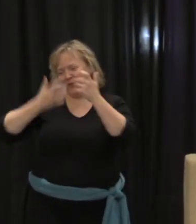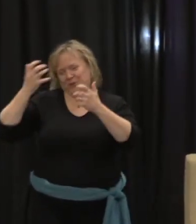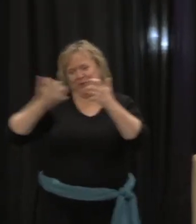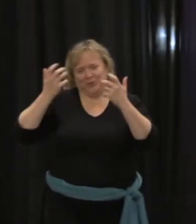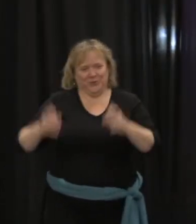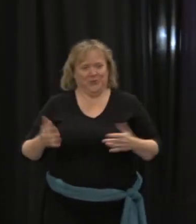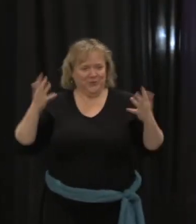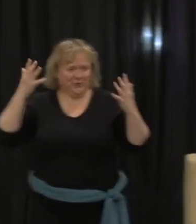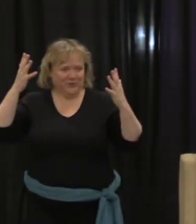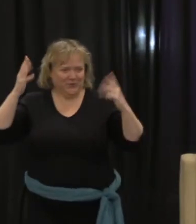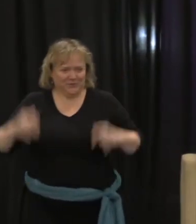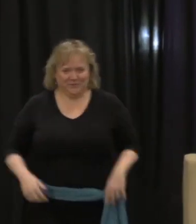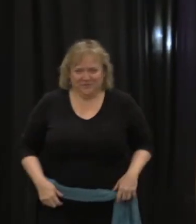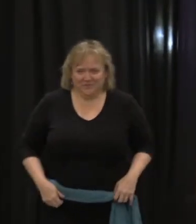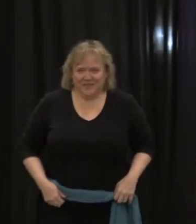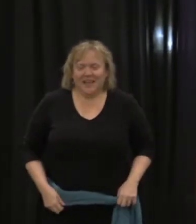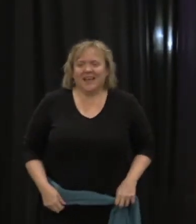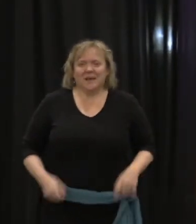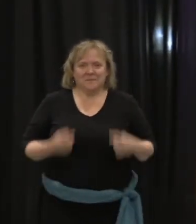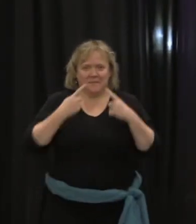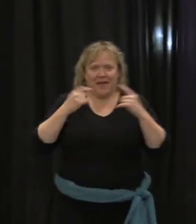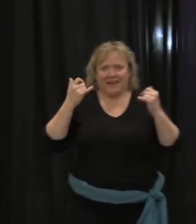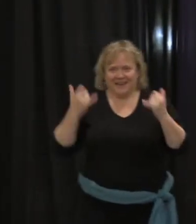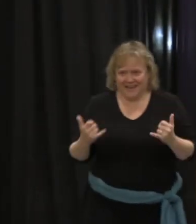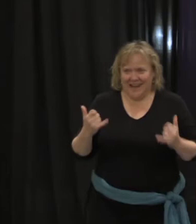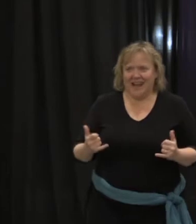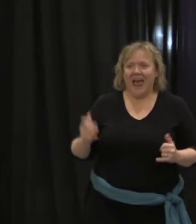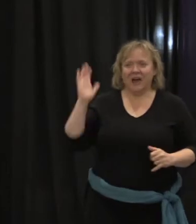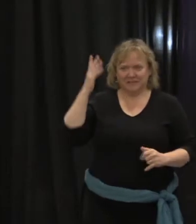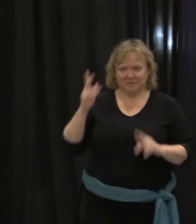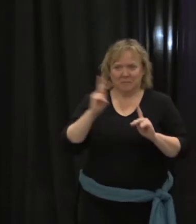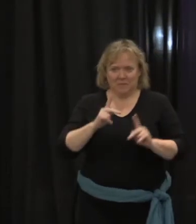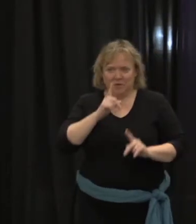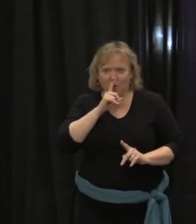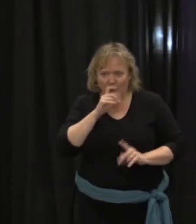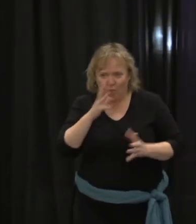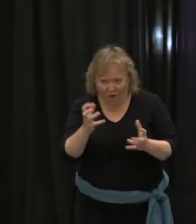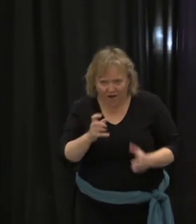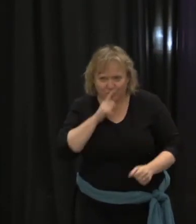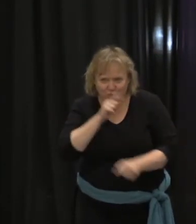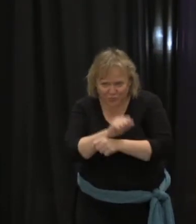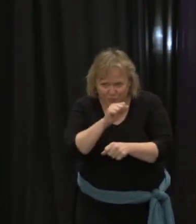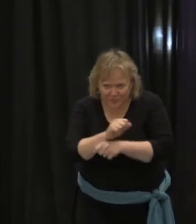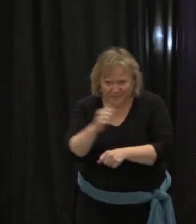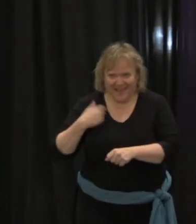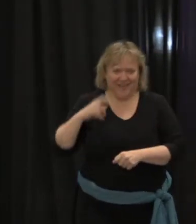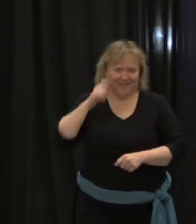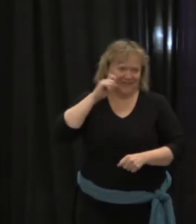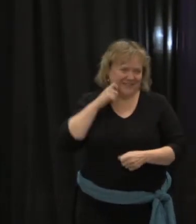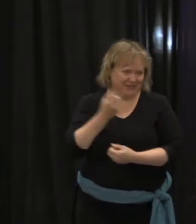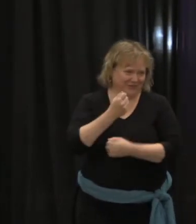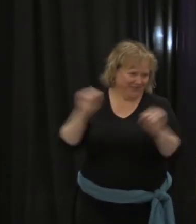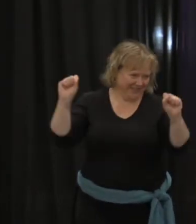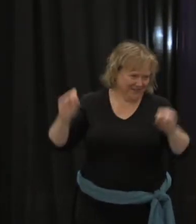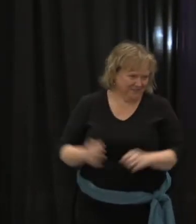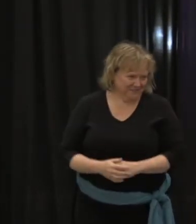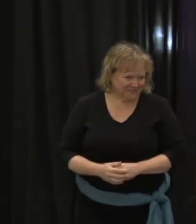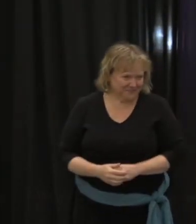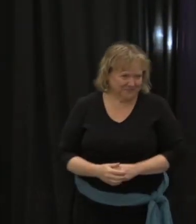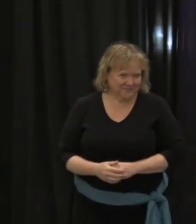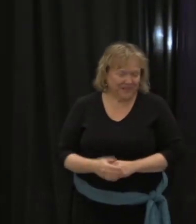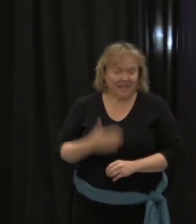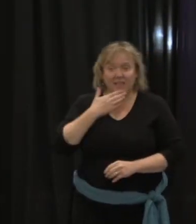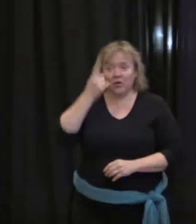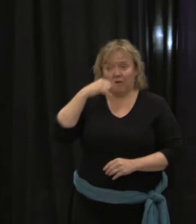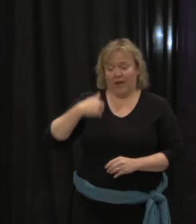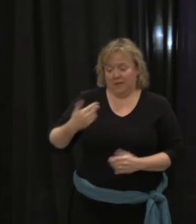There you go. Now you sound like some people who want to make sexual freedom real. So, good afternoon, everyone. Thank you so much for having me